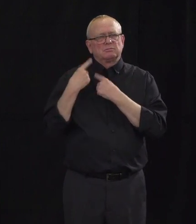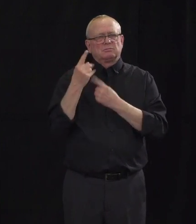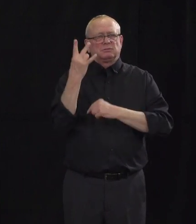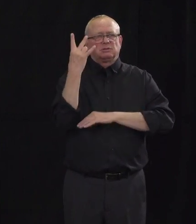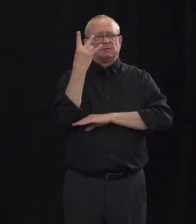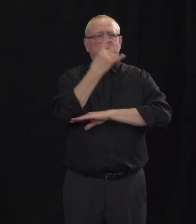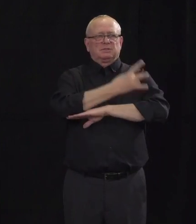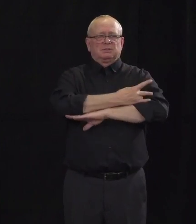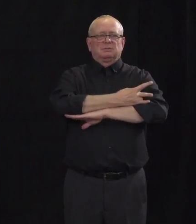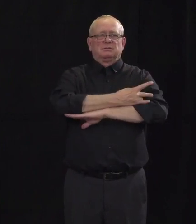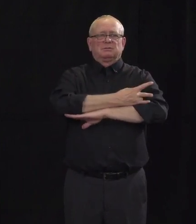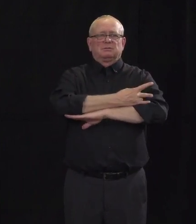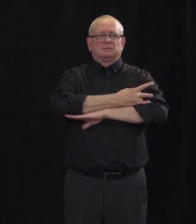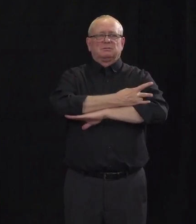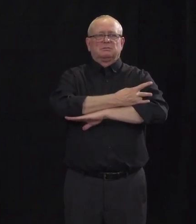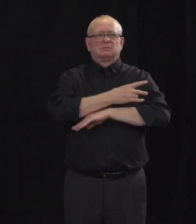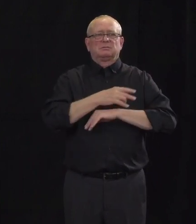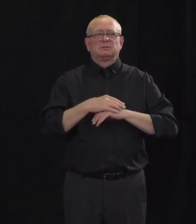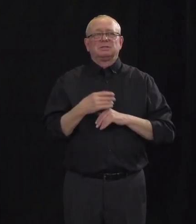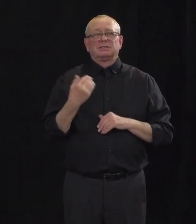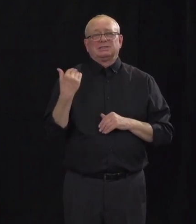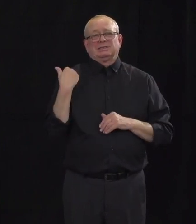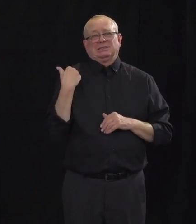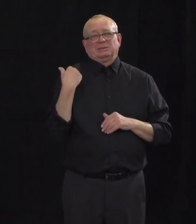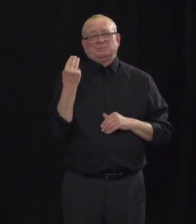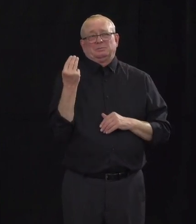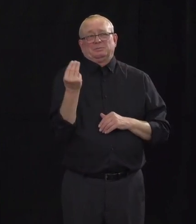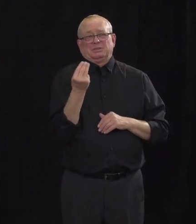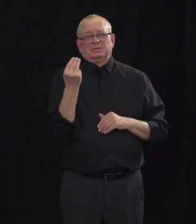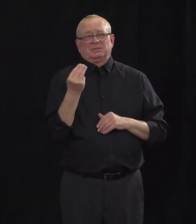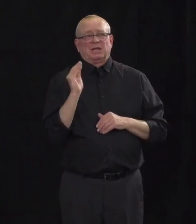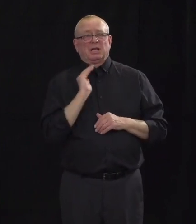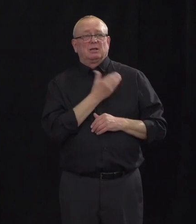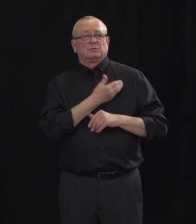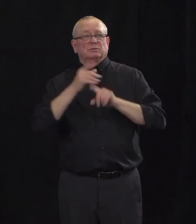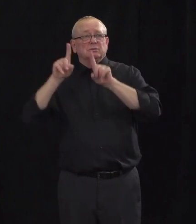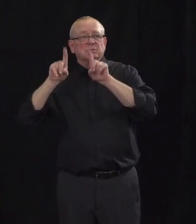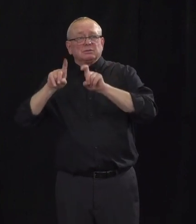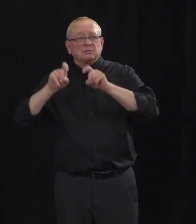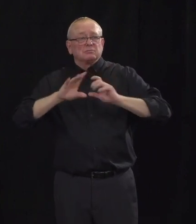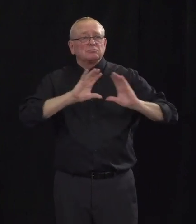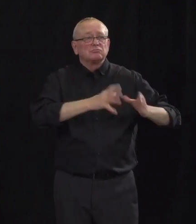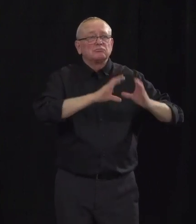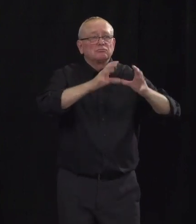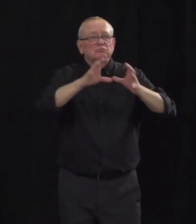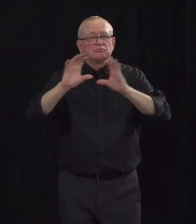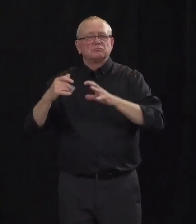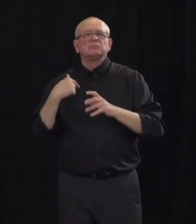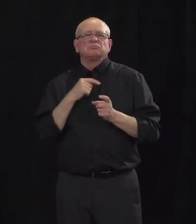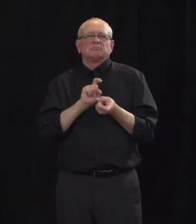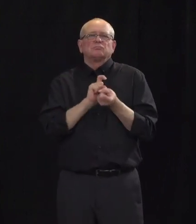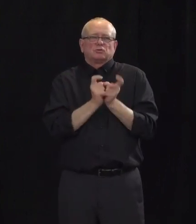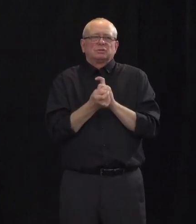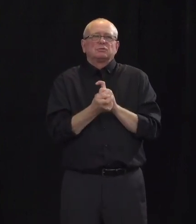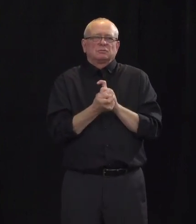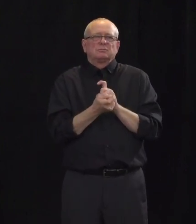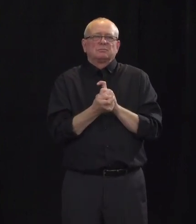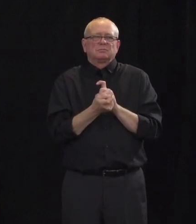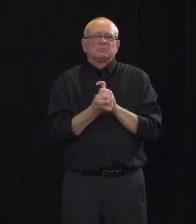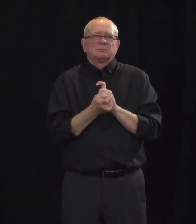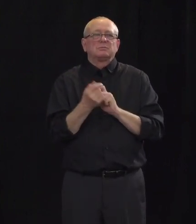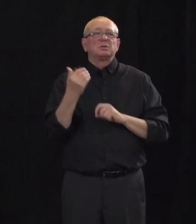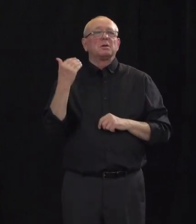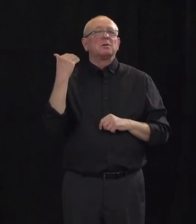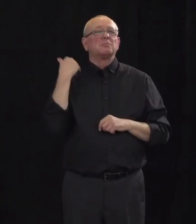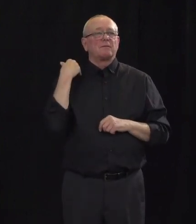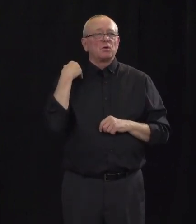testing protocol on Monday. We did have several thousand swabs that had been taken previously that we hadn't had a